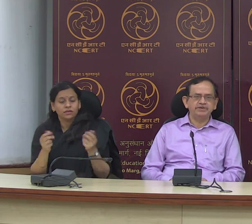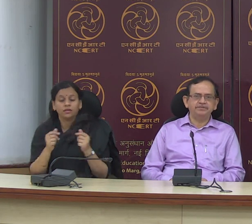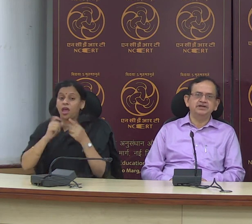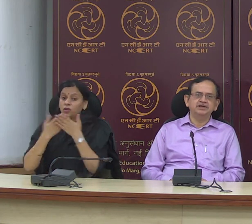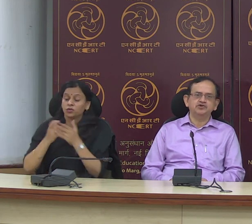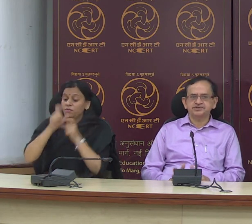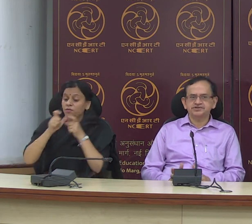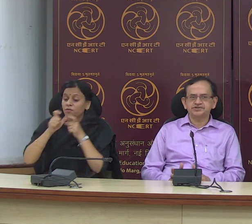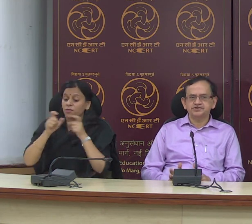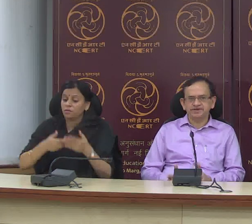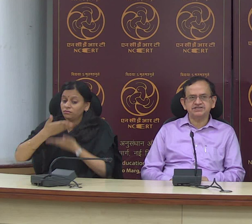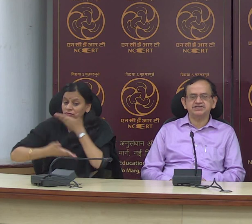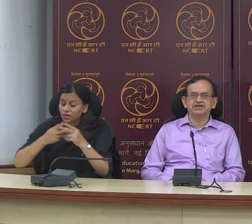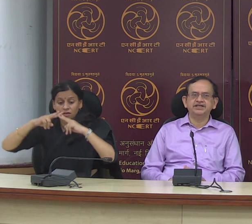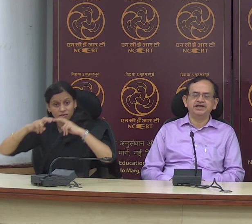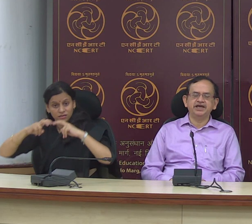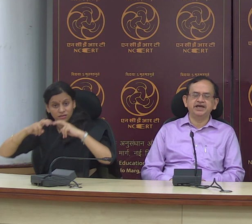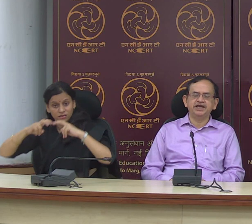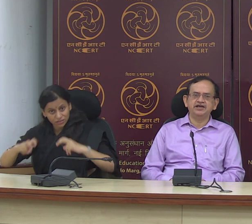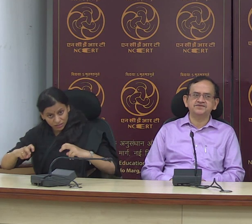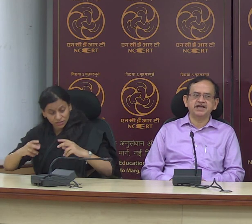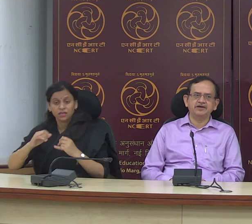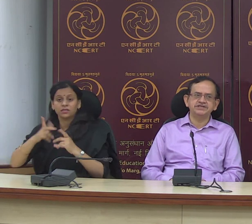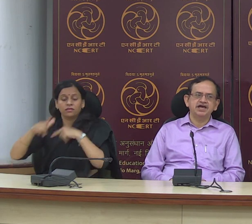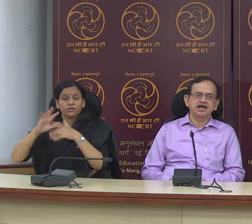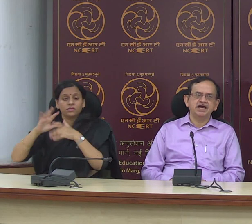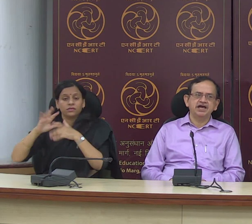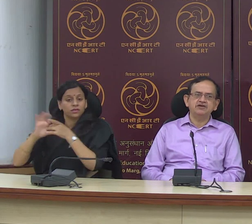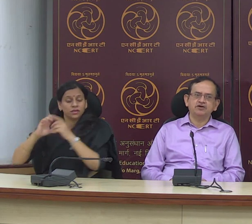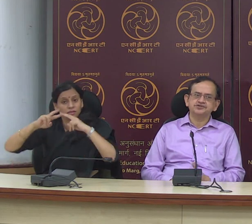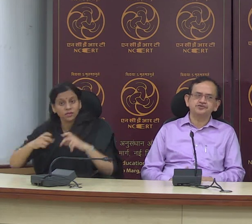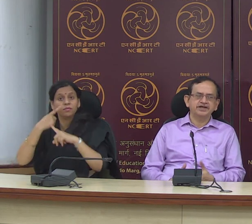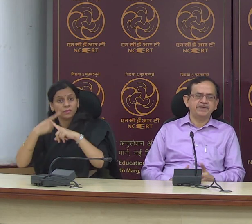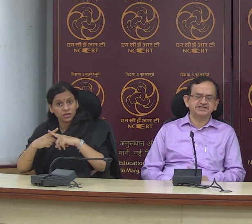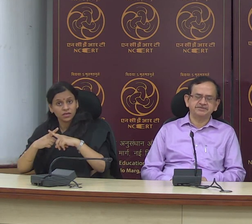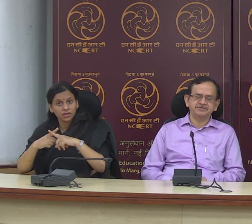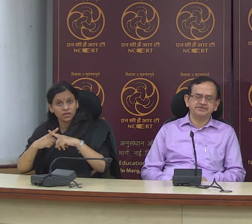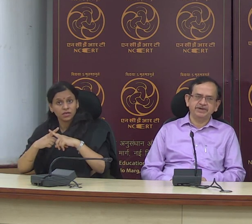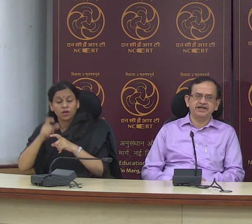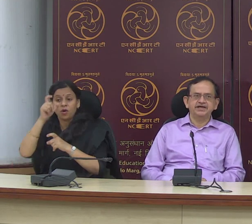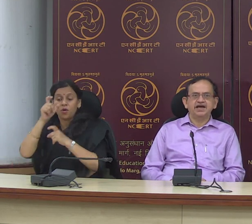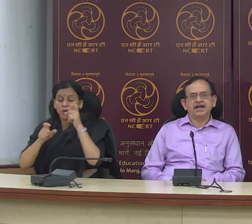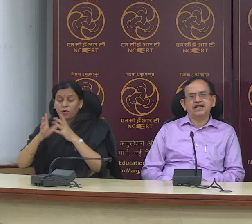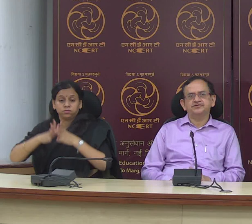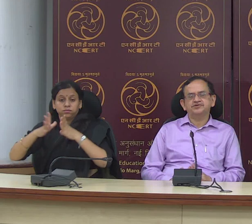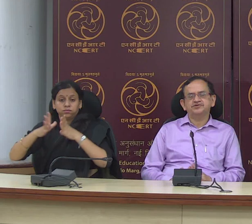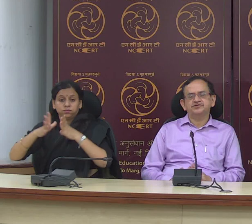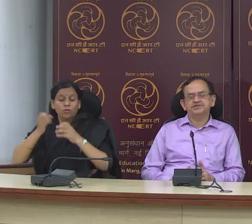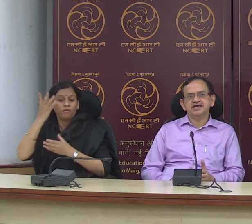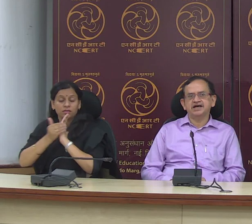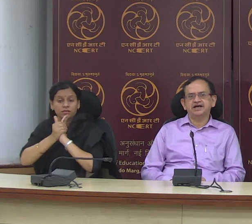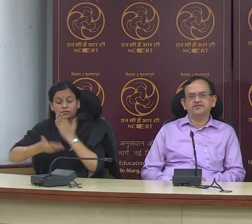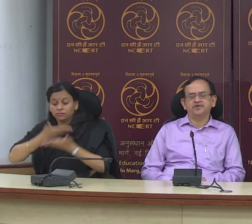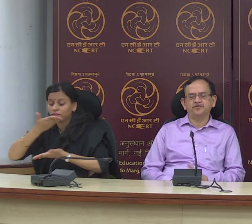educate people, to pursue research in the area of sign language, and also to do capacity building. And to